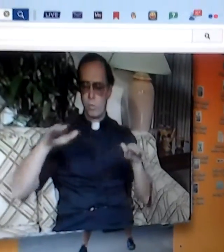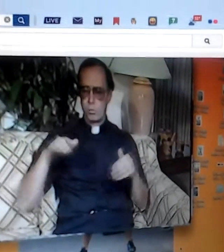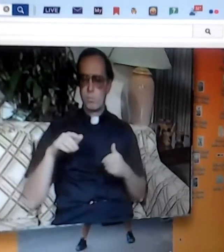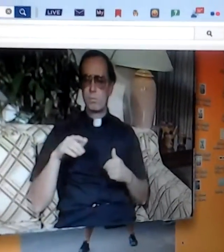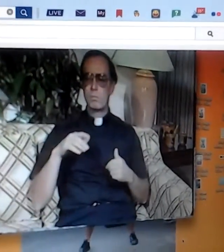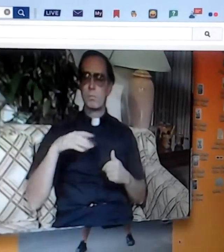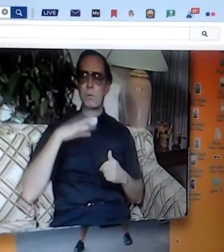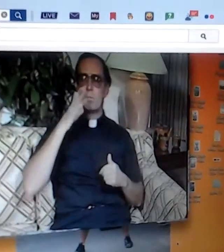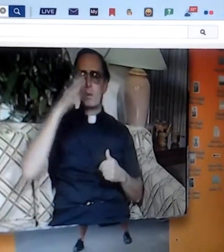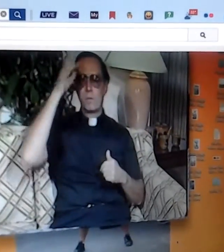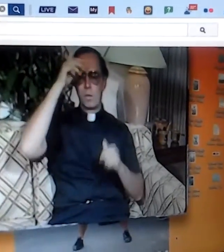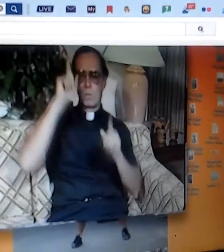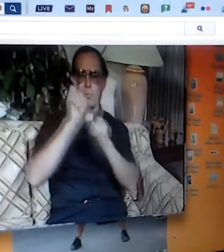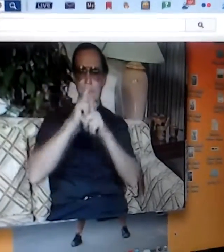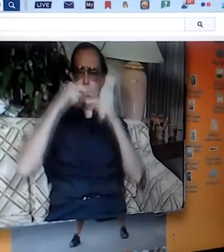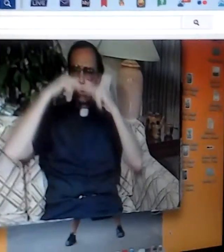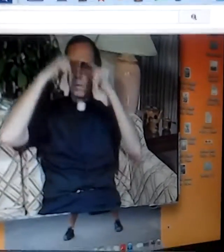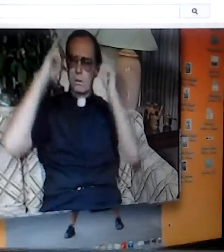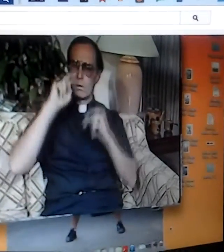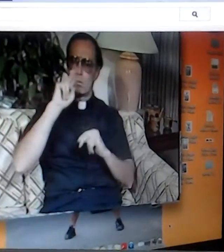a Catholic day camp.